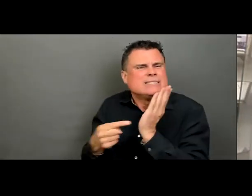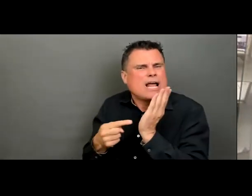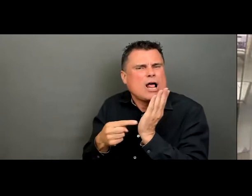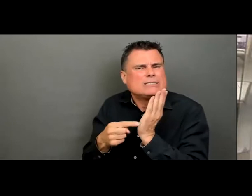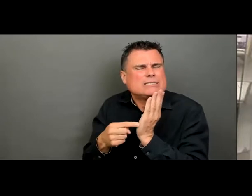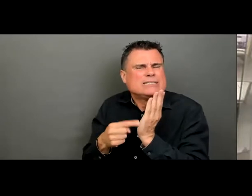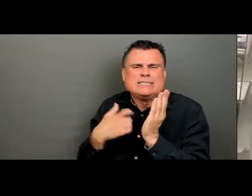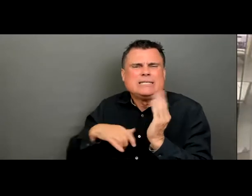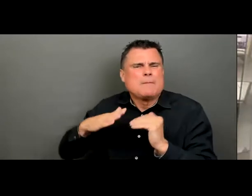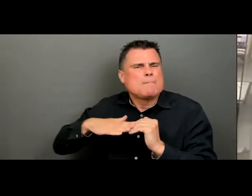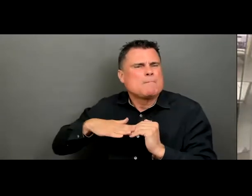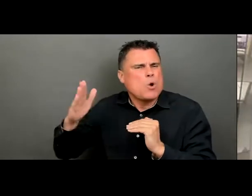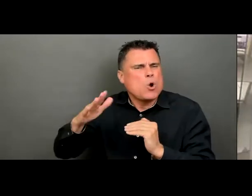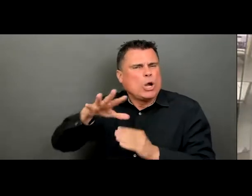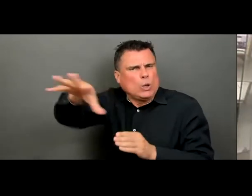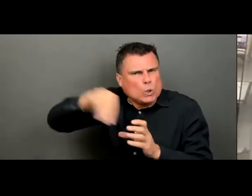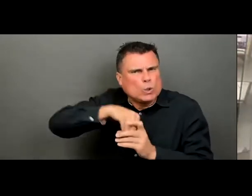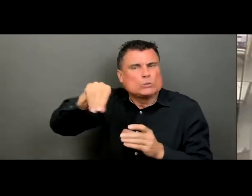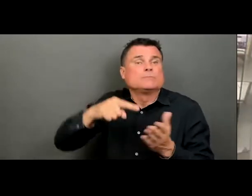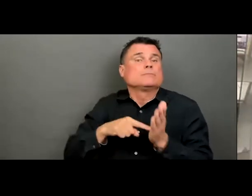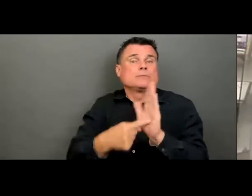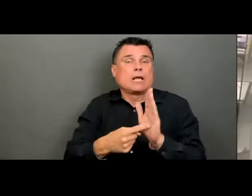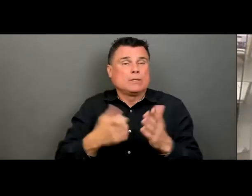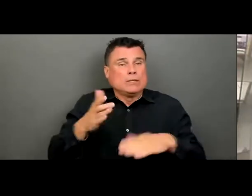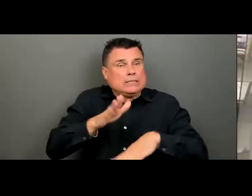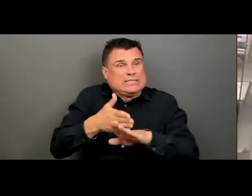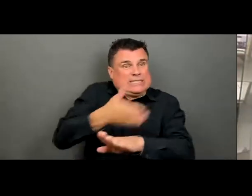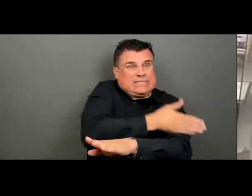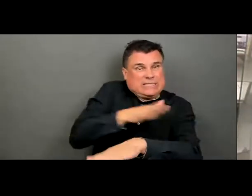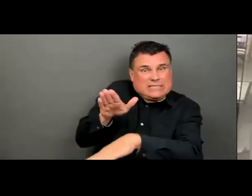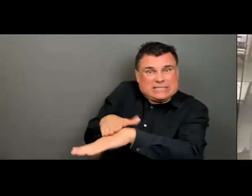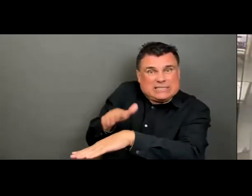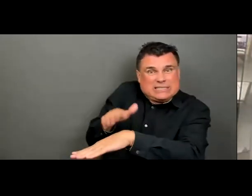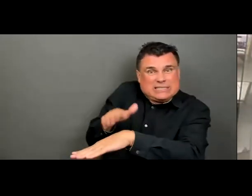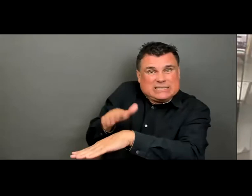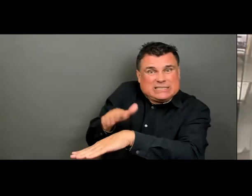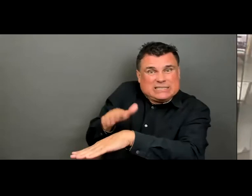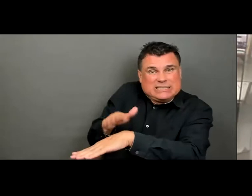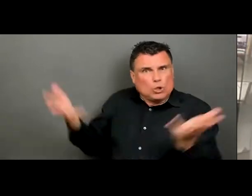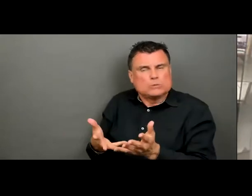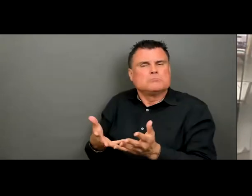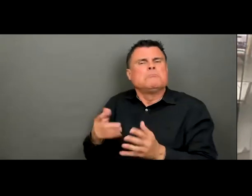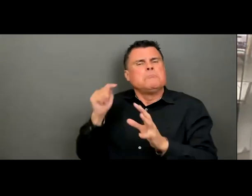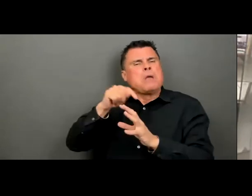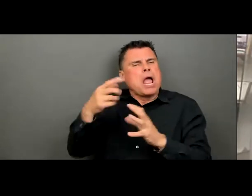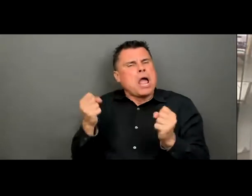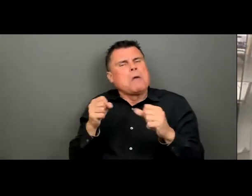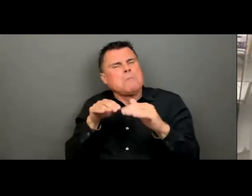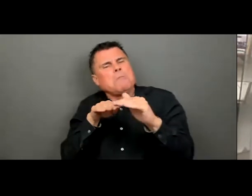and all over the world, like they are, most of them are accessible now, but still, we need